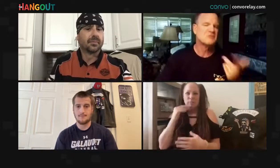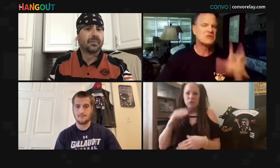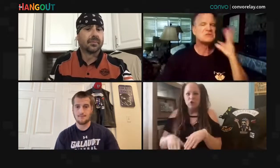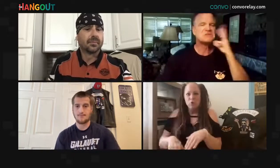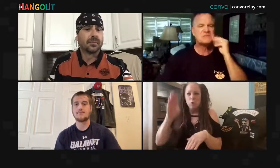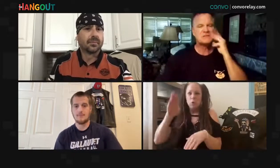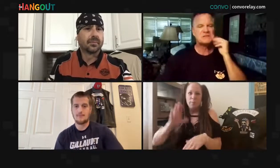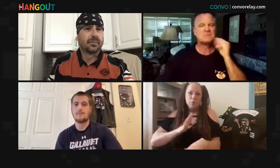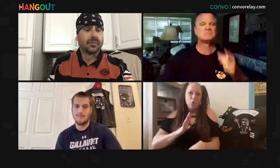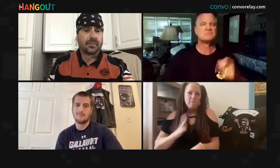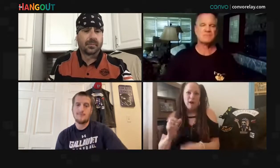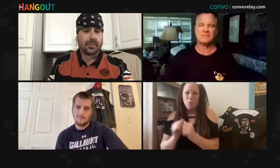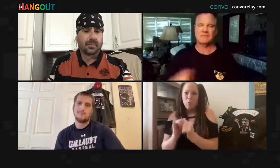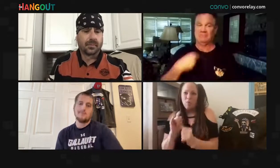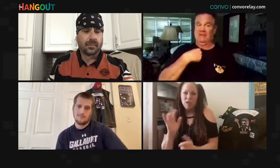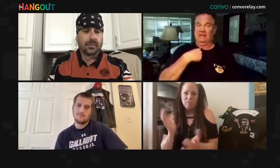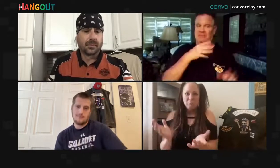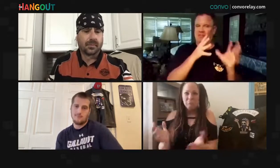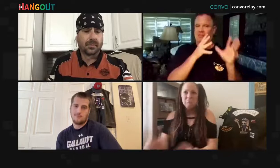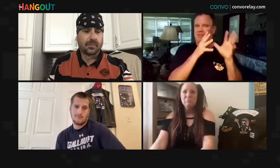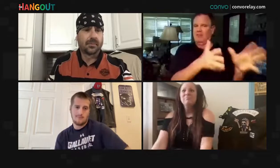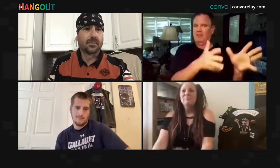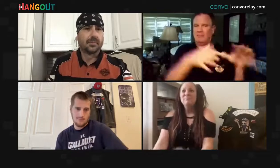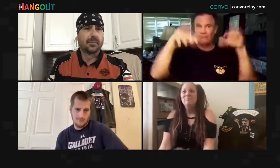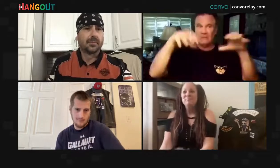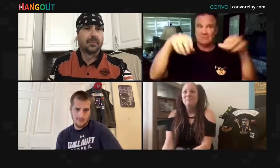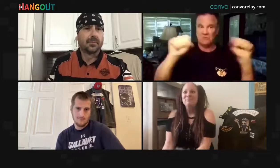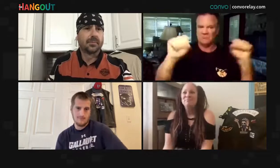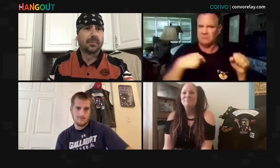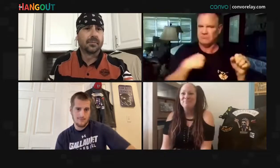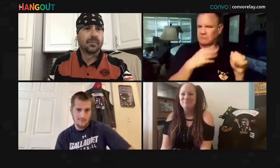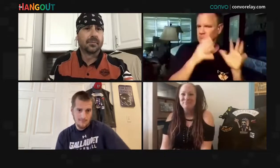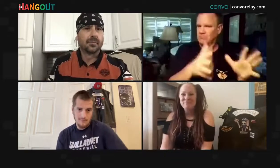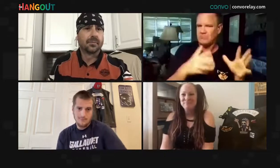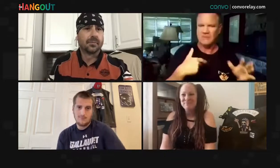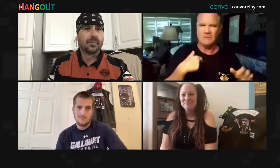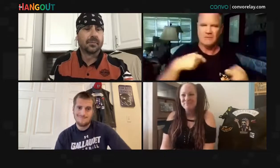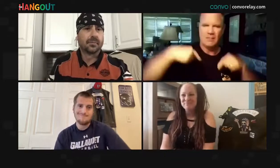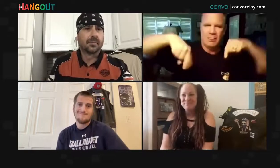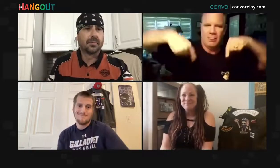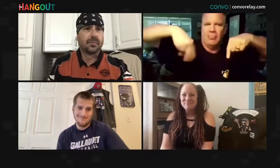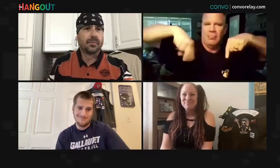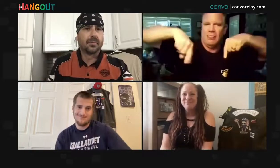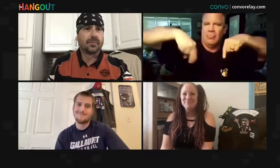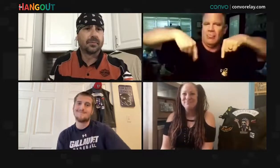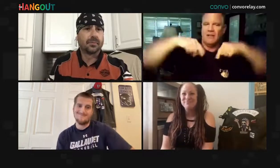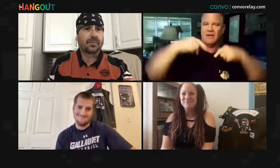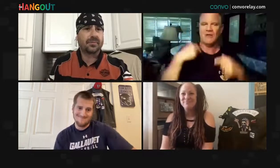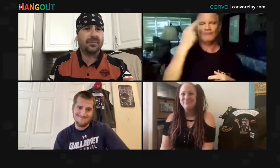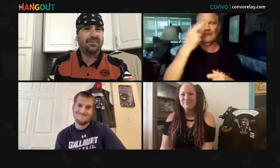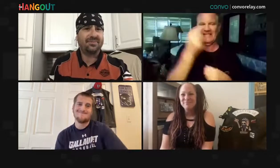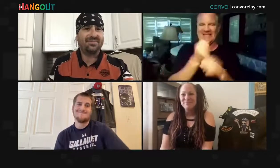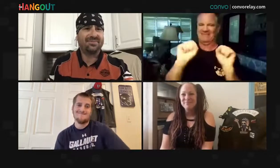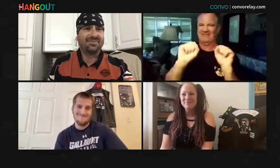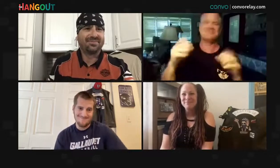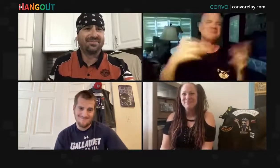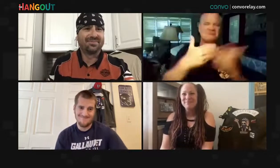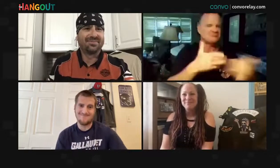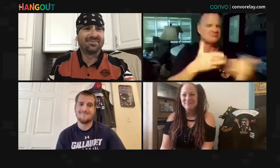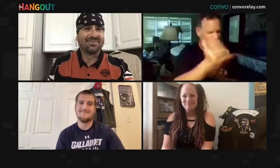in the rain, Yeah. growing up, so I felt I was okay with it. Oh, I hate driving in the rain. That's just something that makes me so